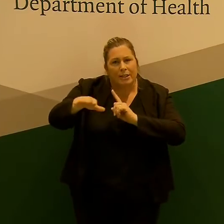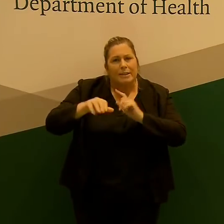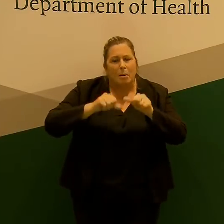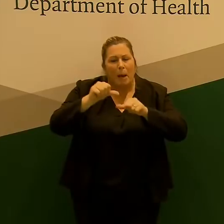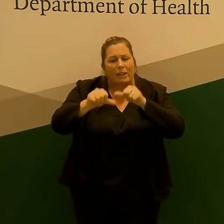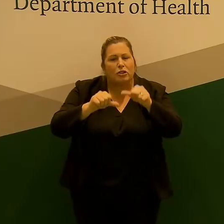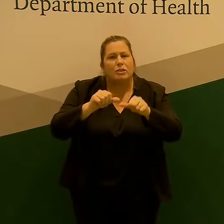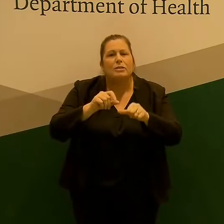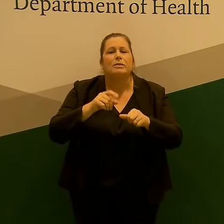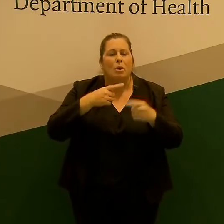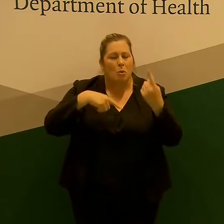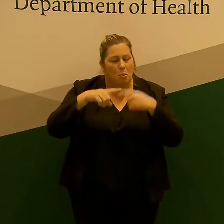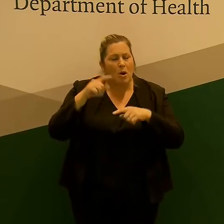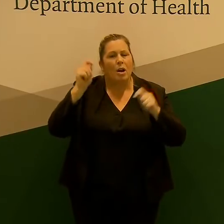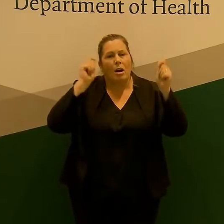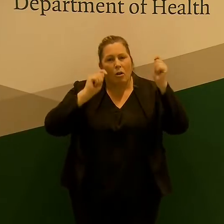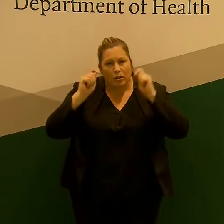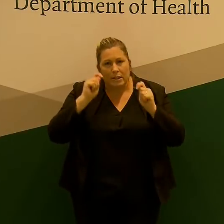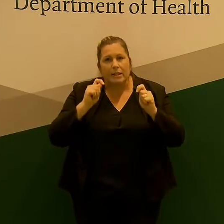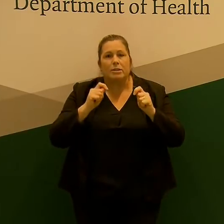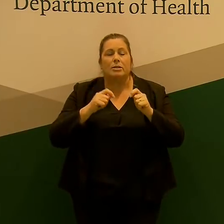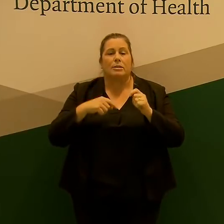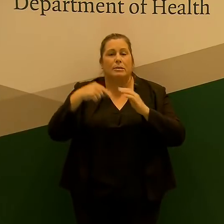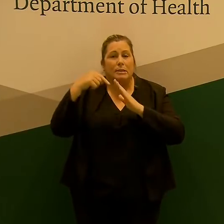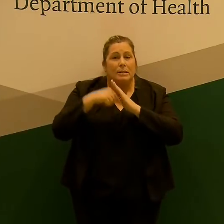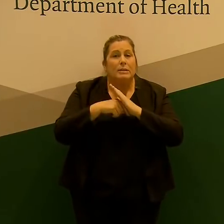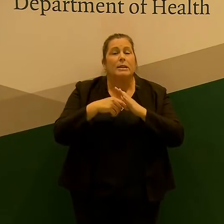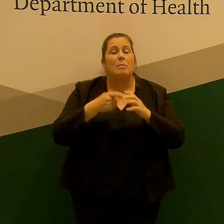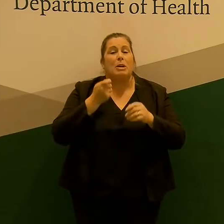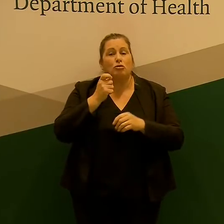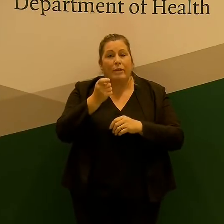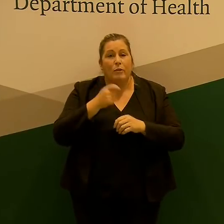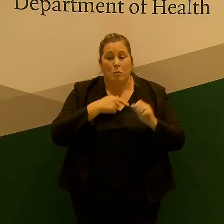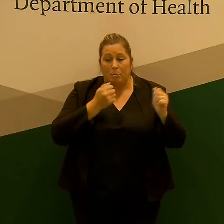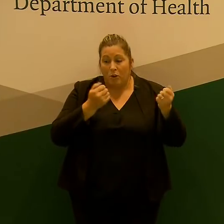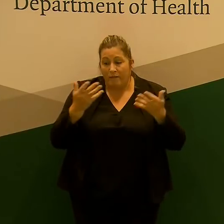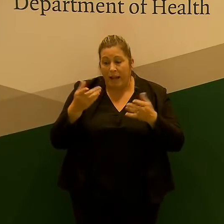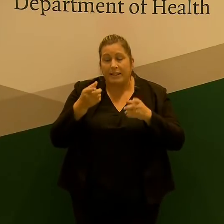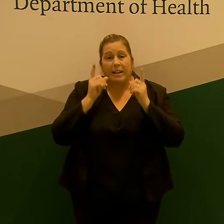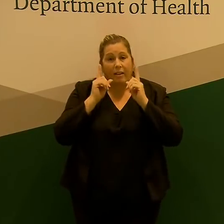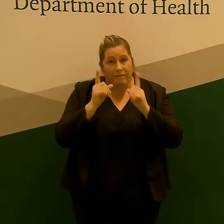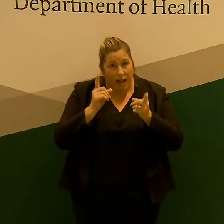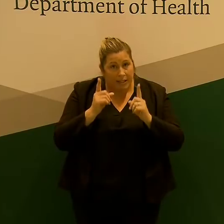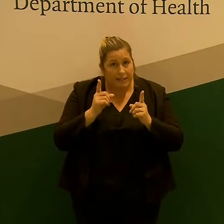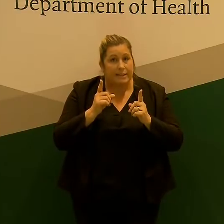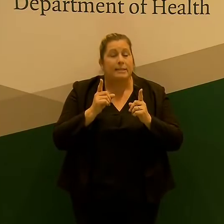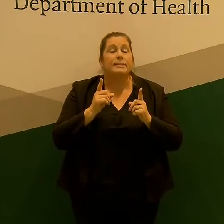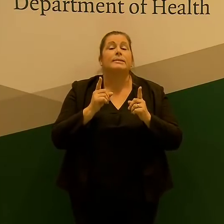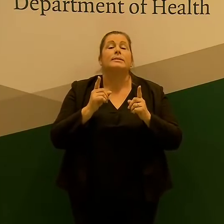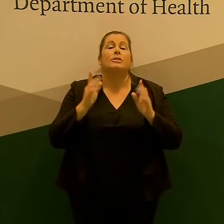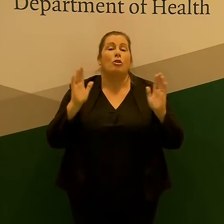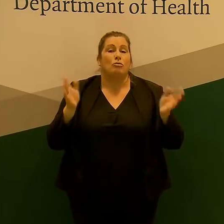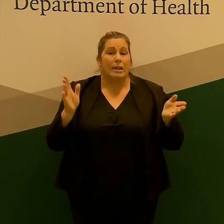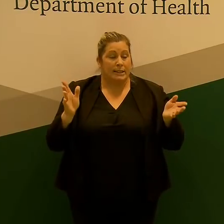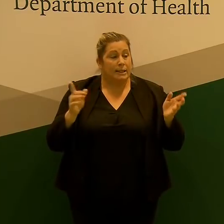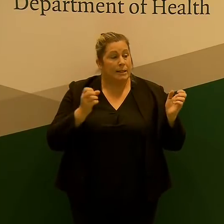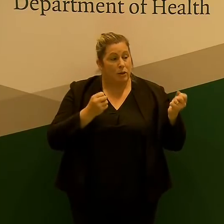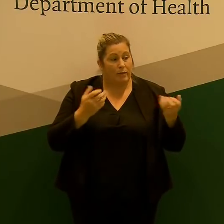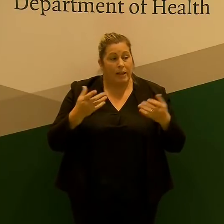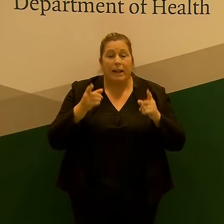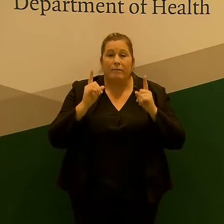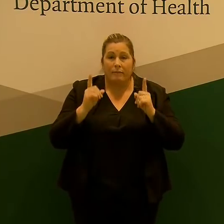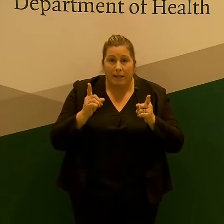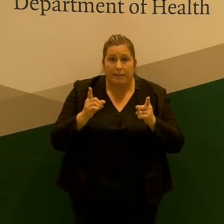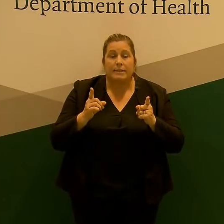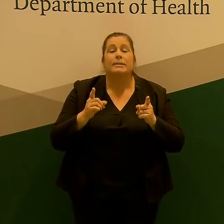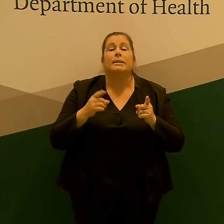given ongoing consideration to the question of travel. We've provided advice in relation to the measures that have